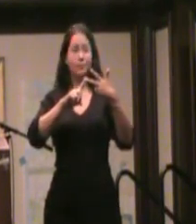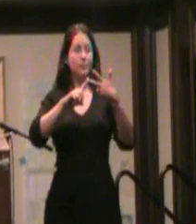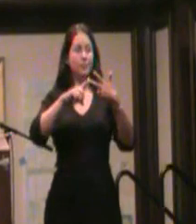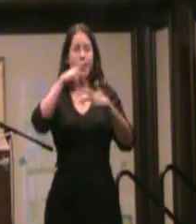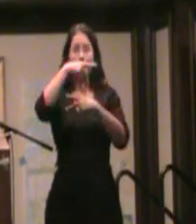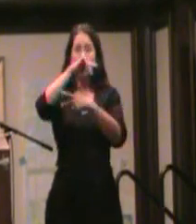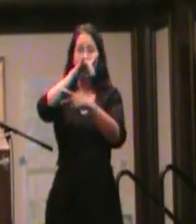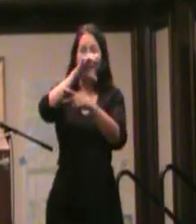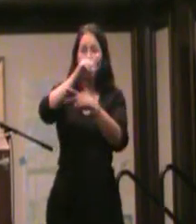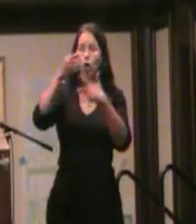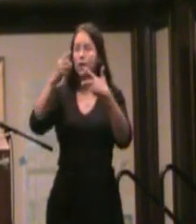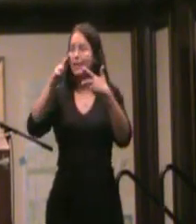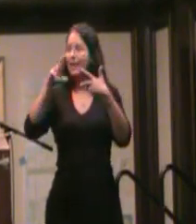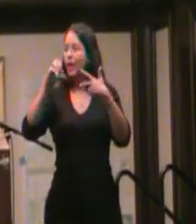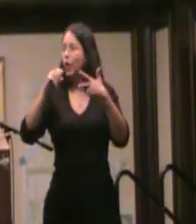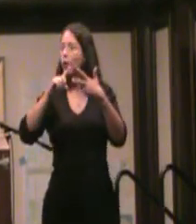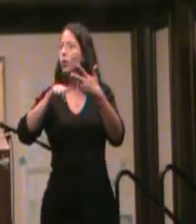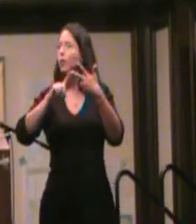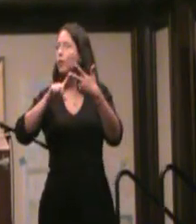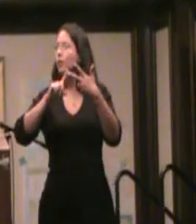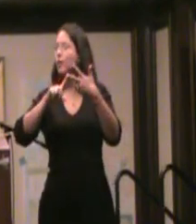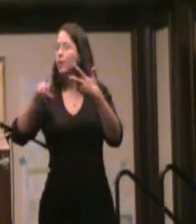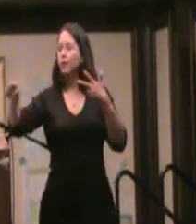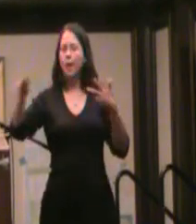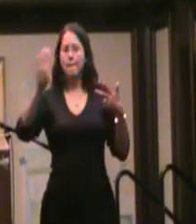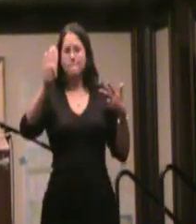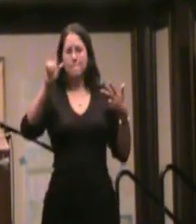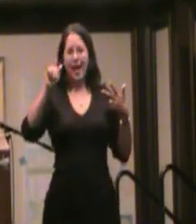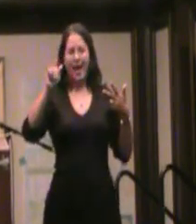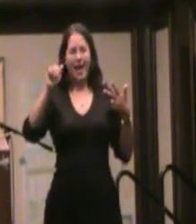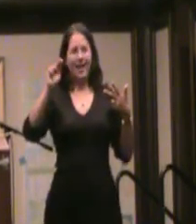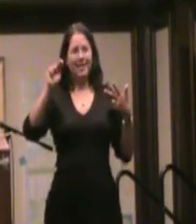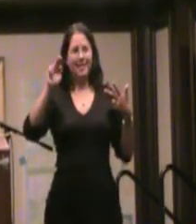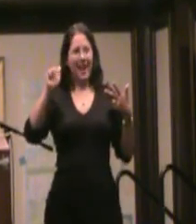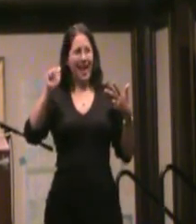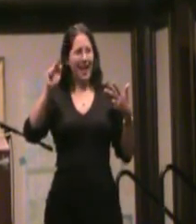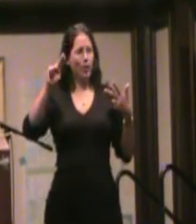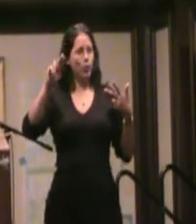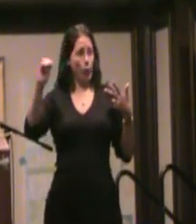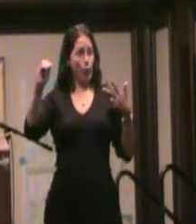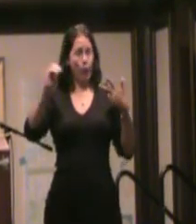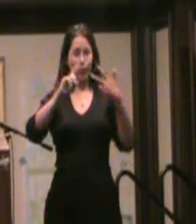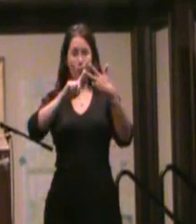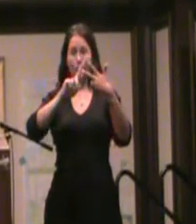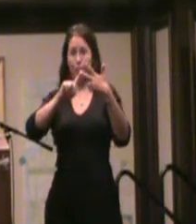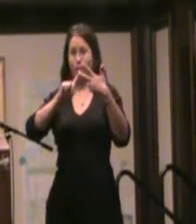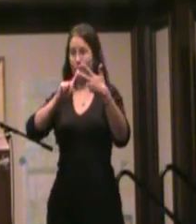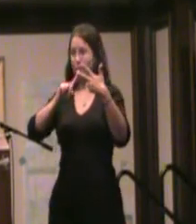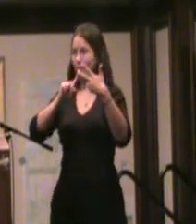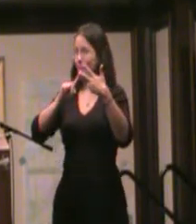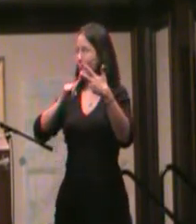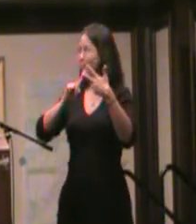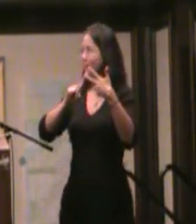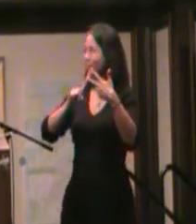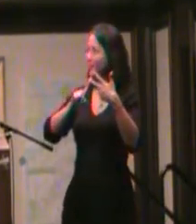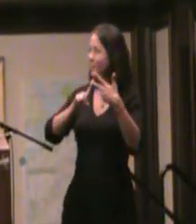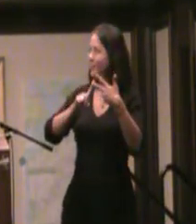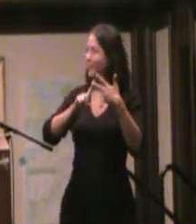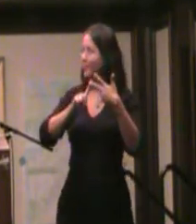Anybody else? Yes, sir. Banano. Banano. Okay.